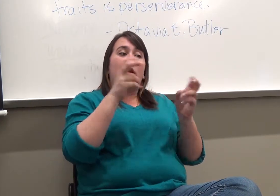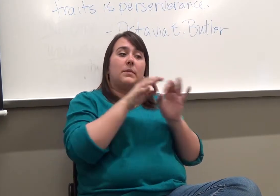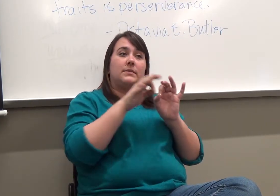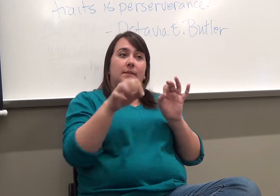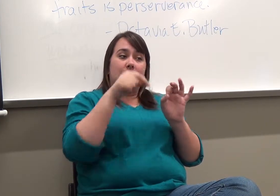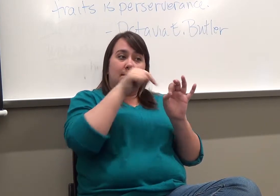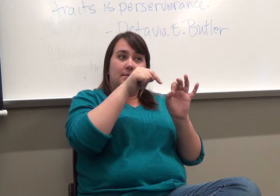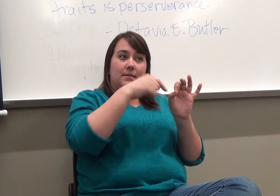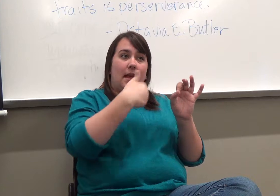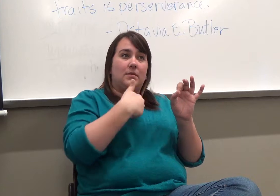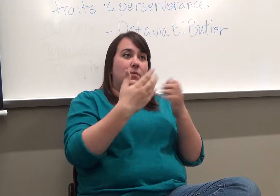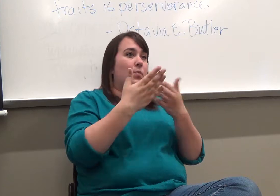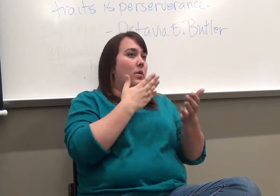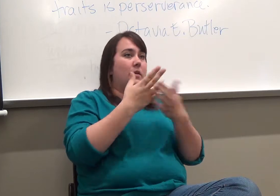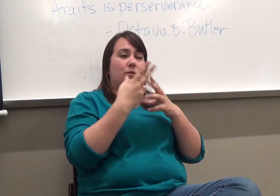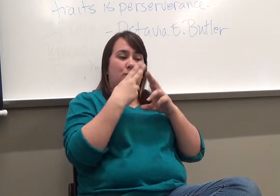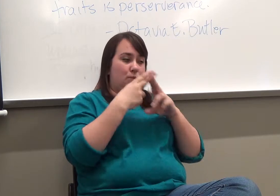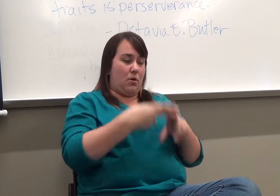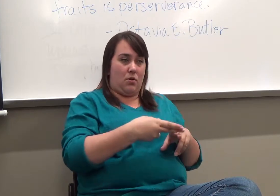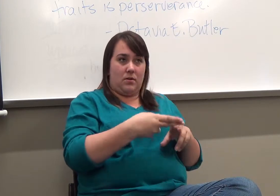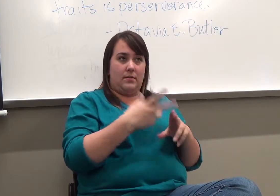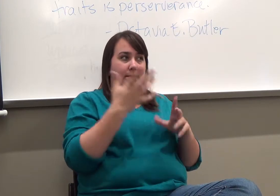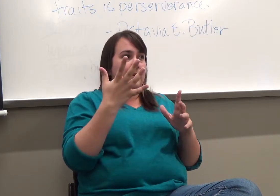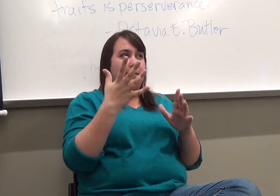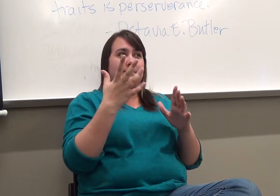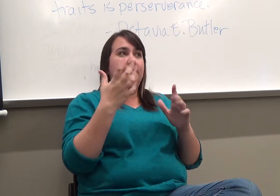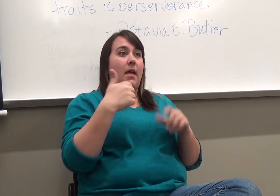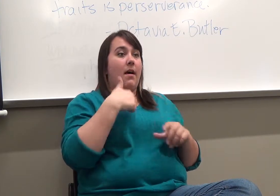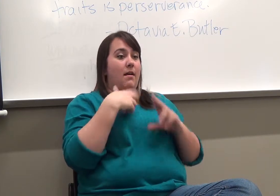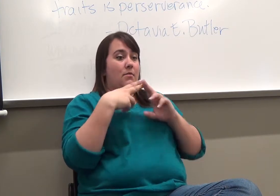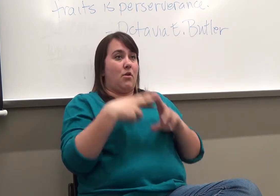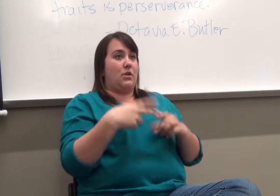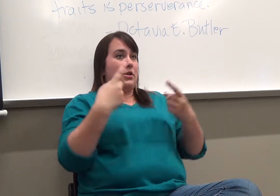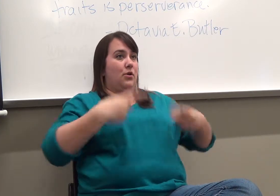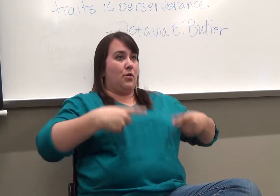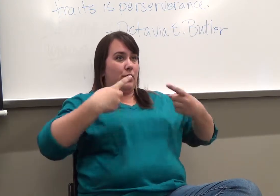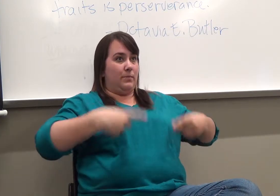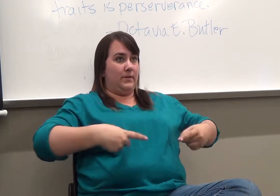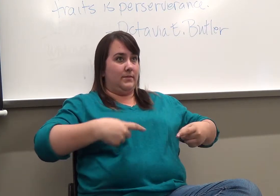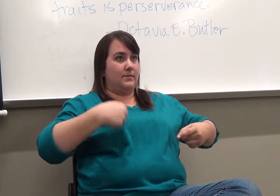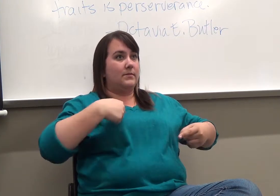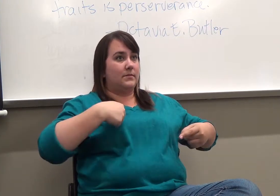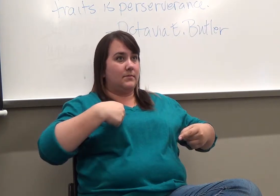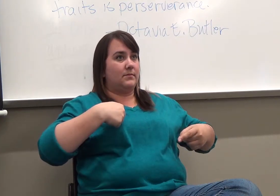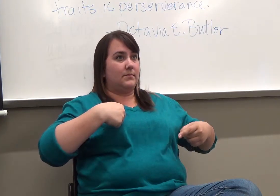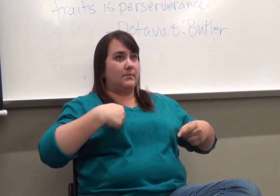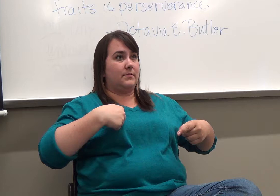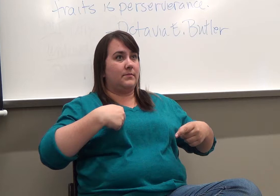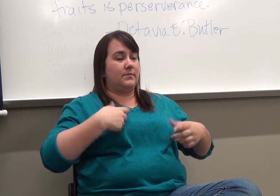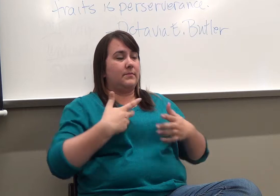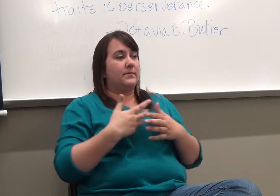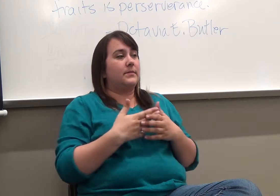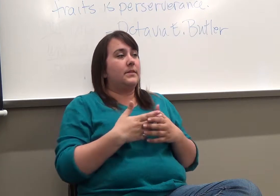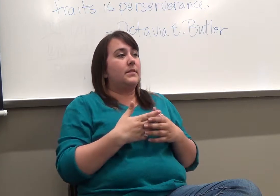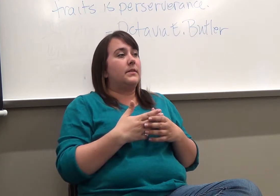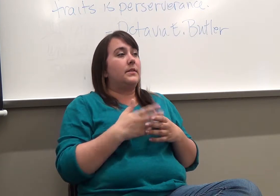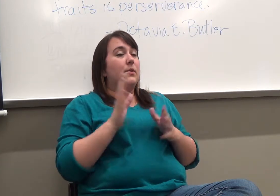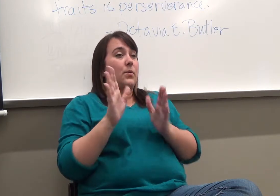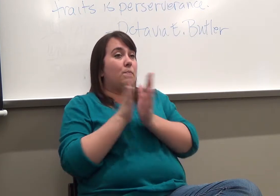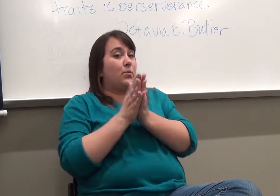whatever you want to call it. I call it an argument, as we've discussed several times. Your book calls it